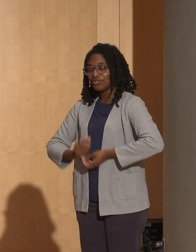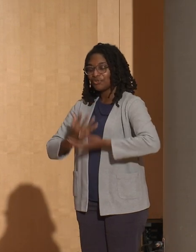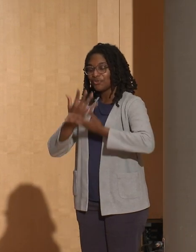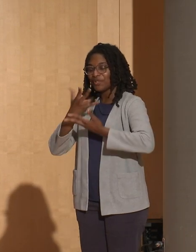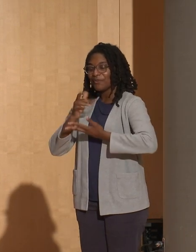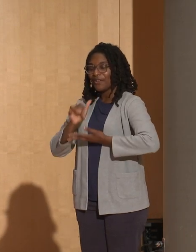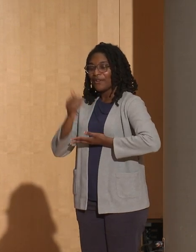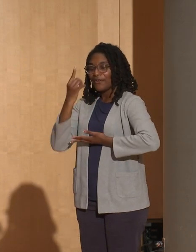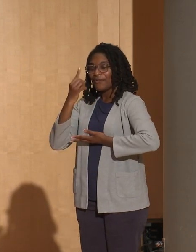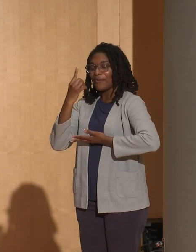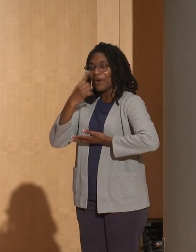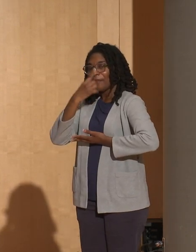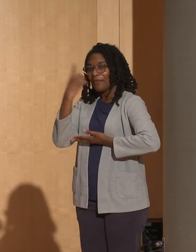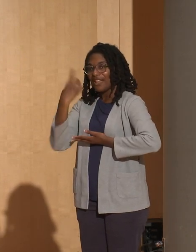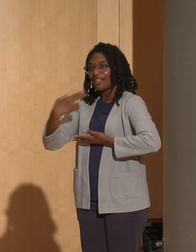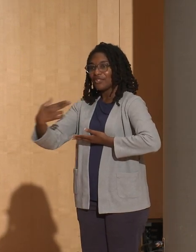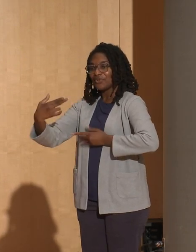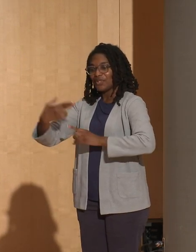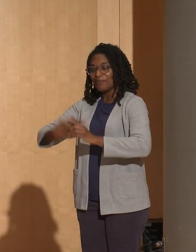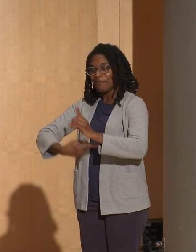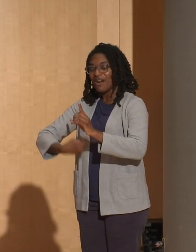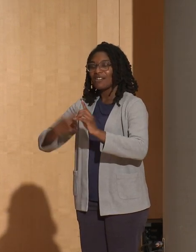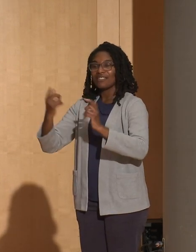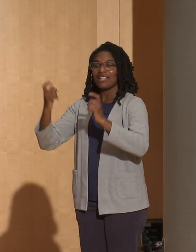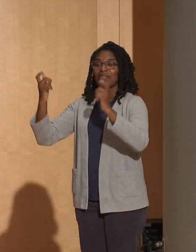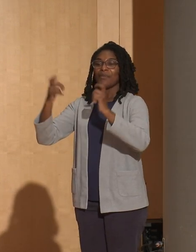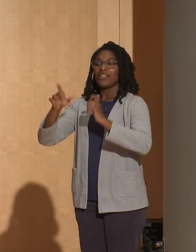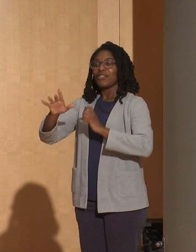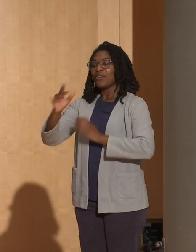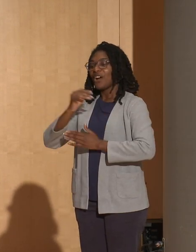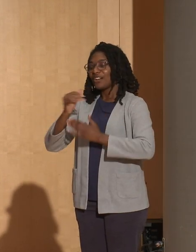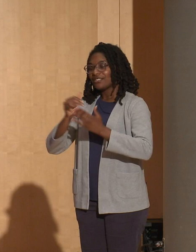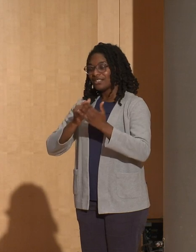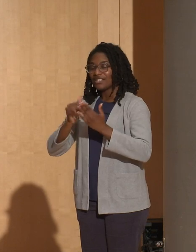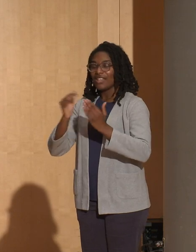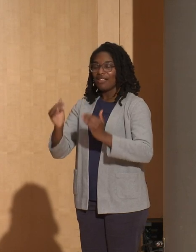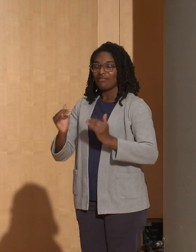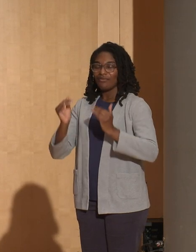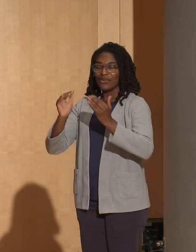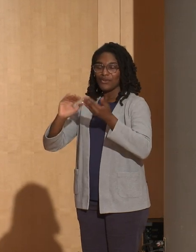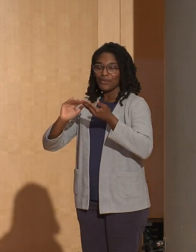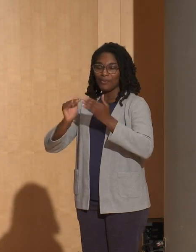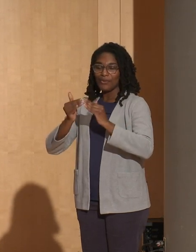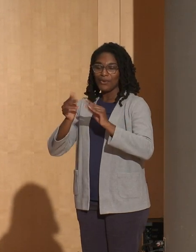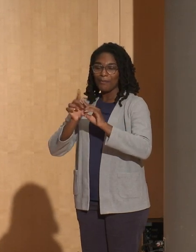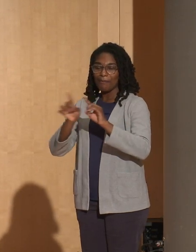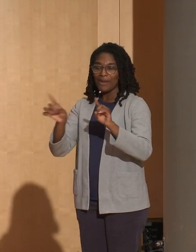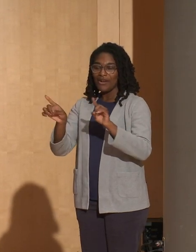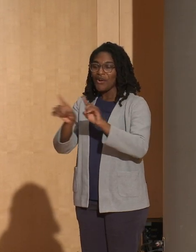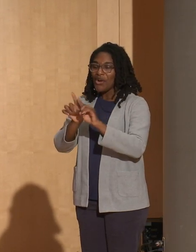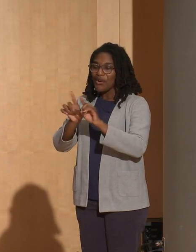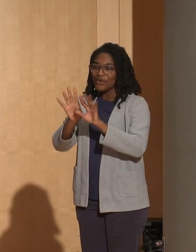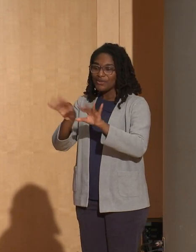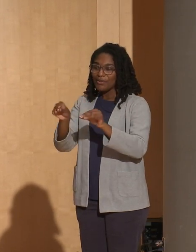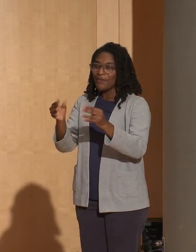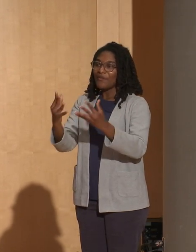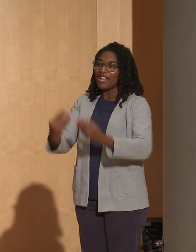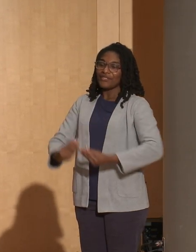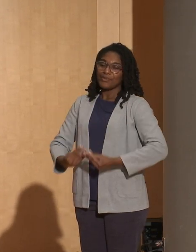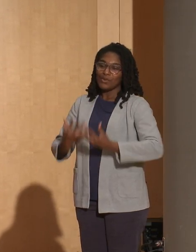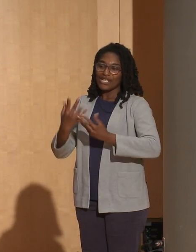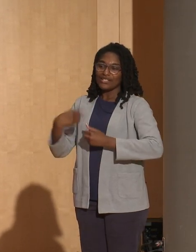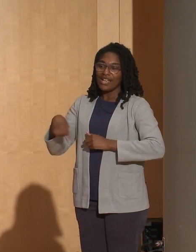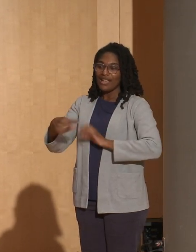that Black History Month celebrates. Your artistic endeavors have not only elevated the community, but have also served as a beacon of